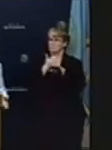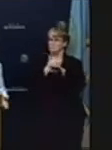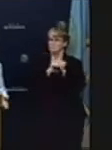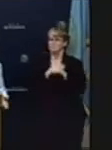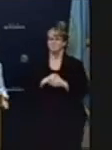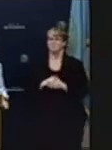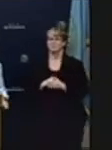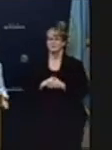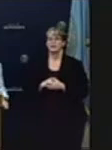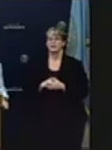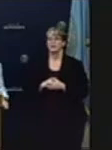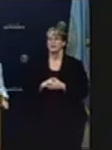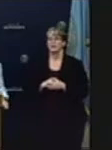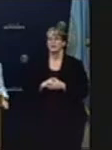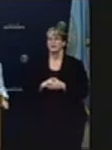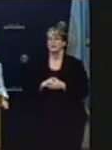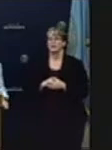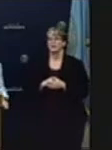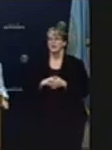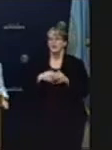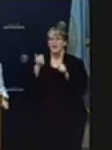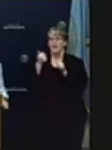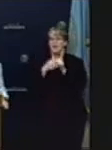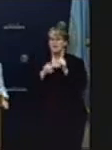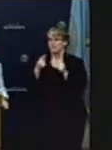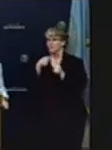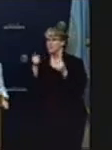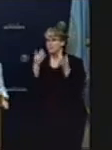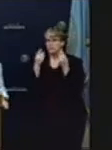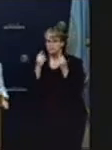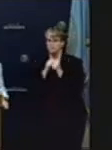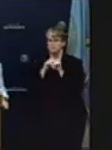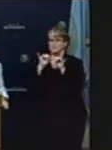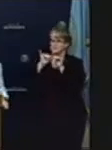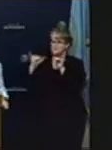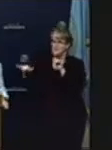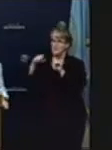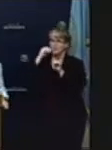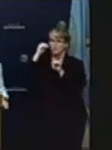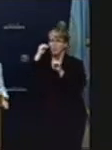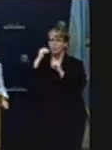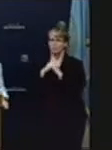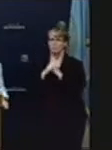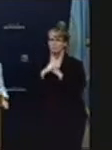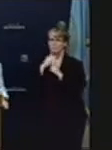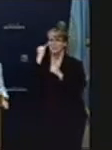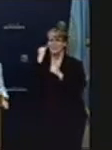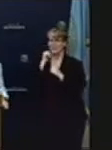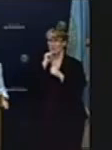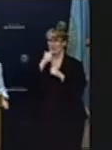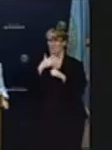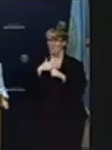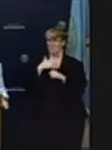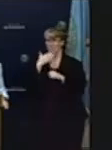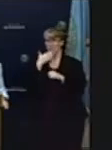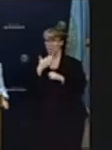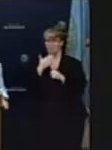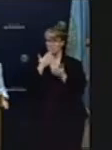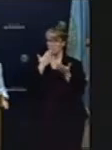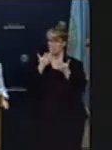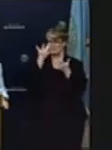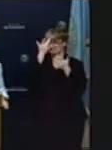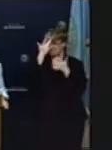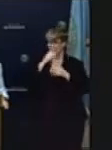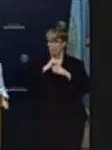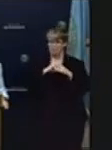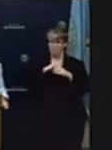we do, to stay home, not go out, especially if we have any symptoms or any hint that we may be sick at all. When